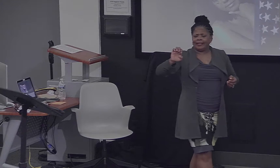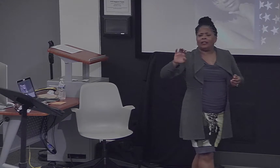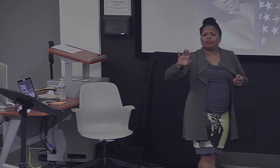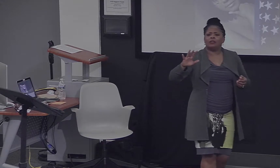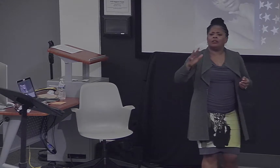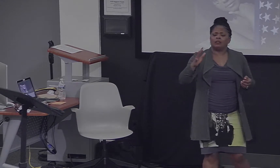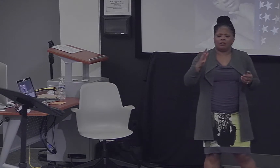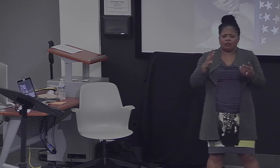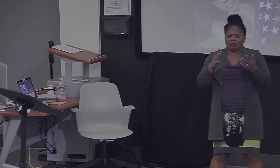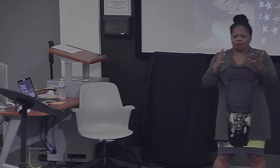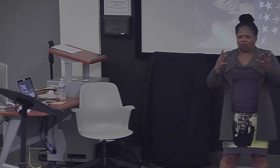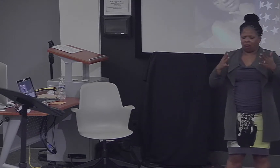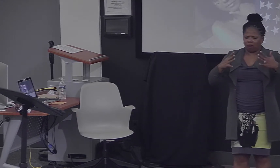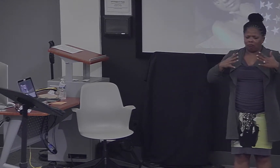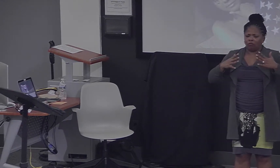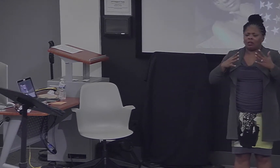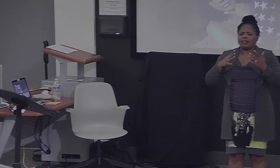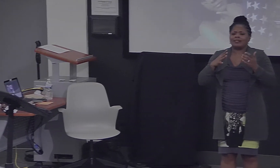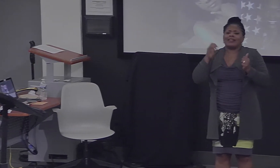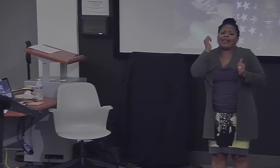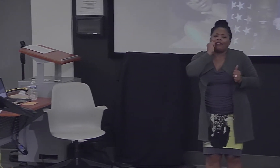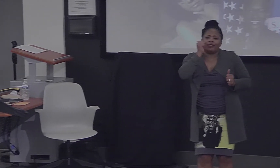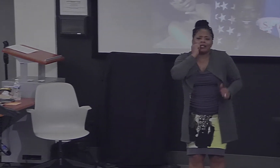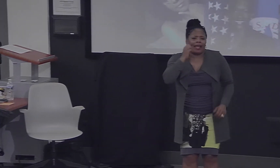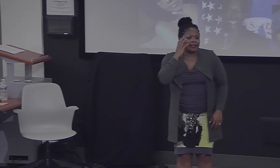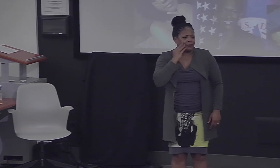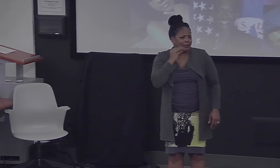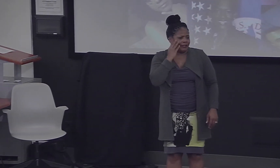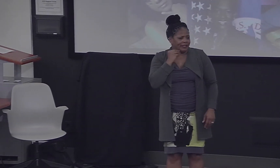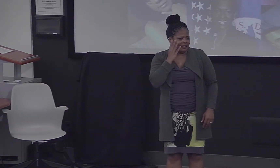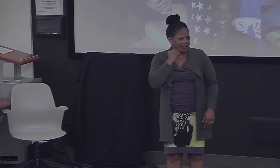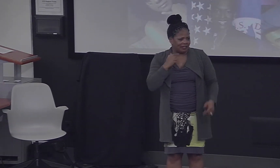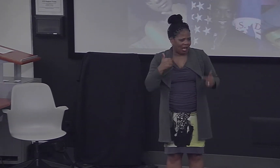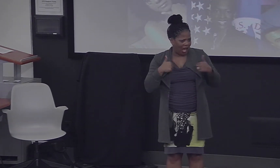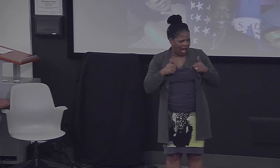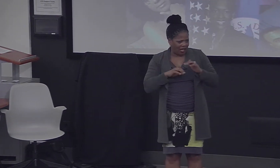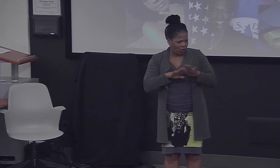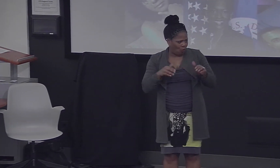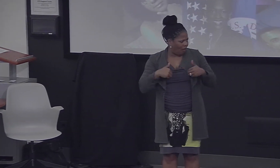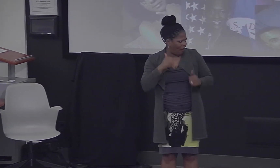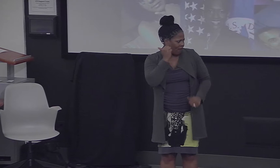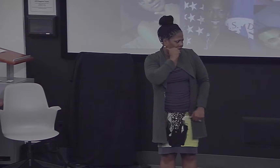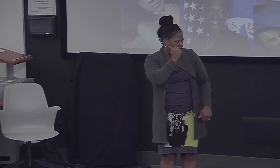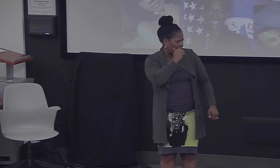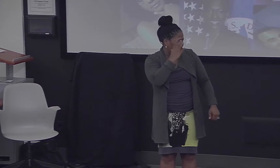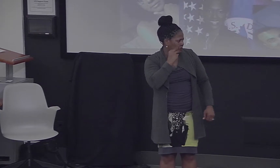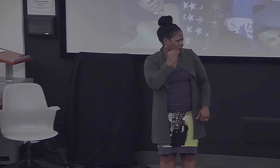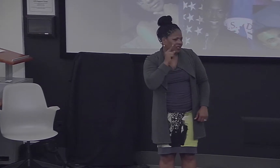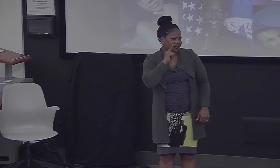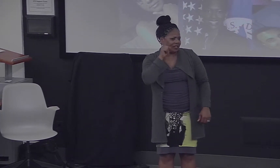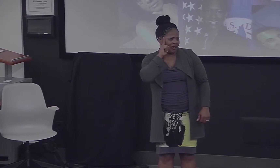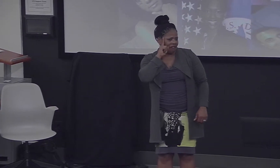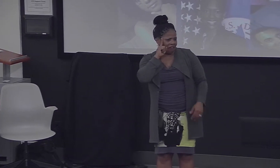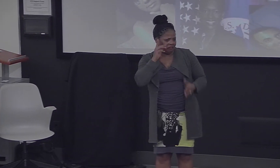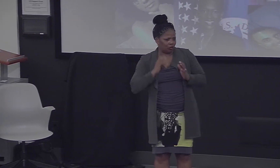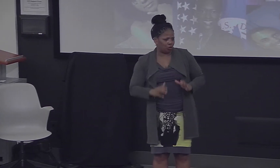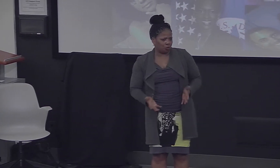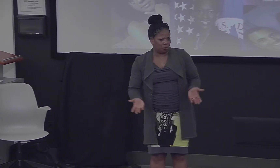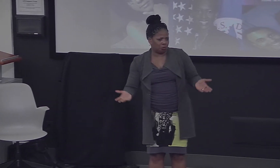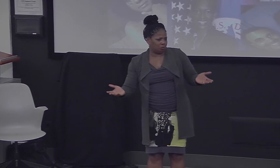Sure. And so just looking at institutional ethnography, the experience I have is mine. I don't